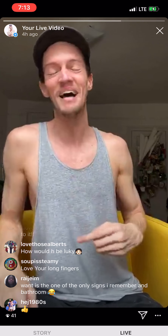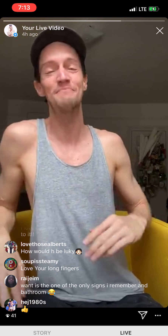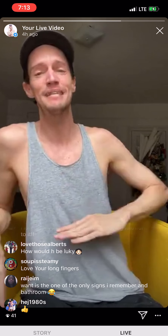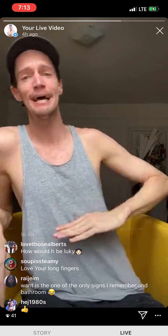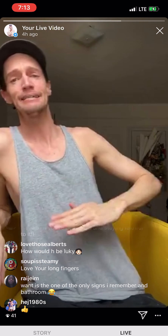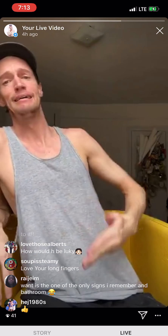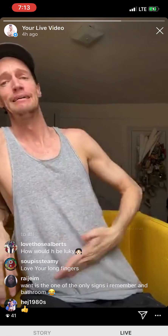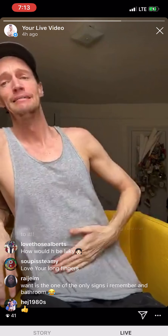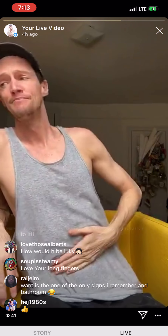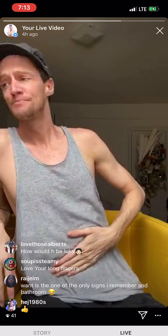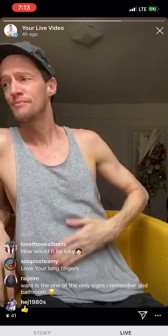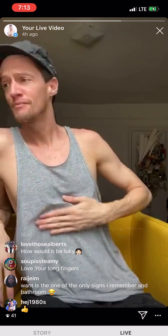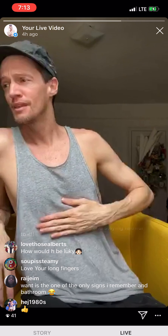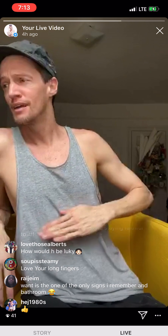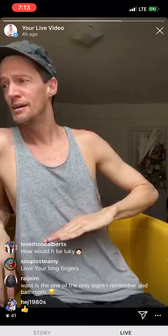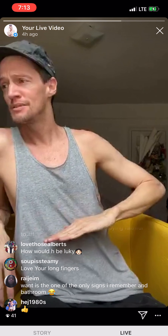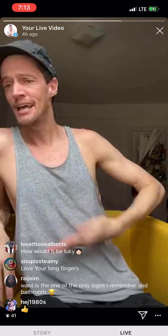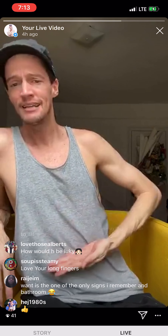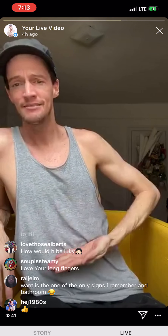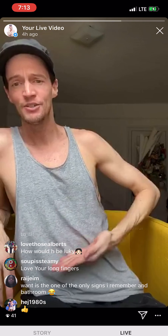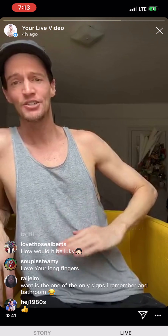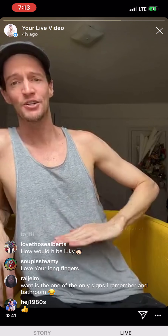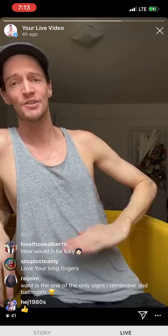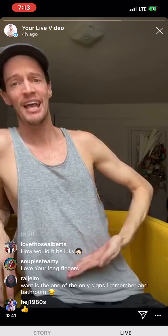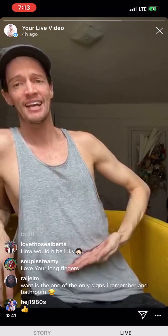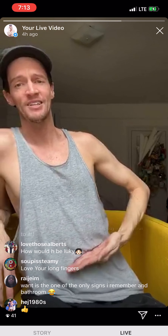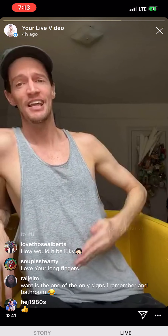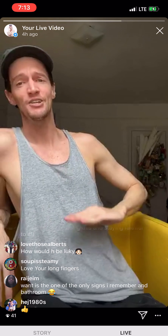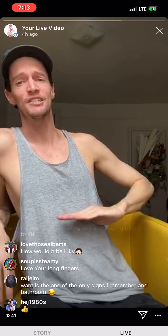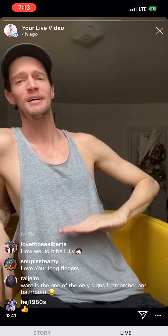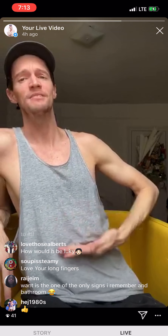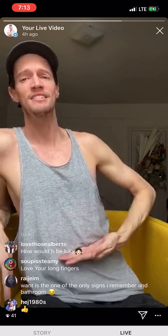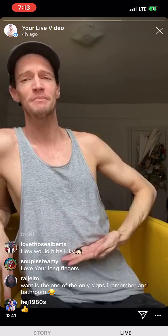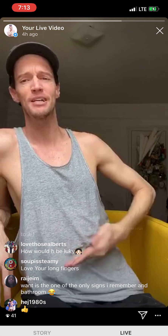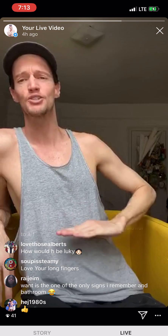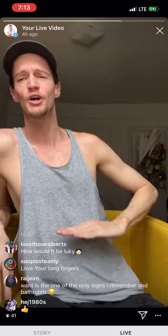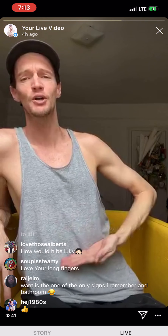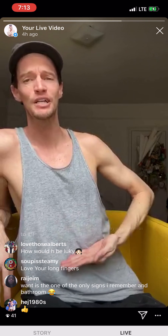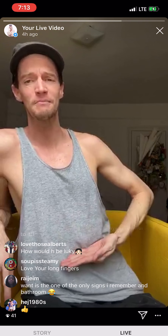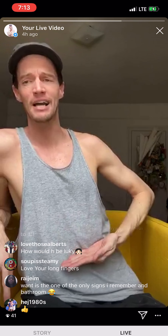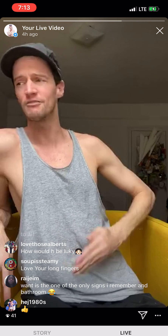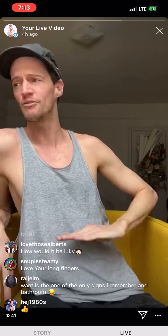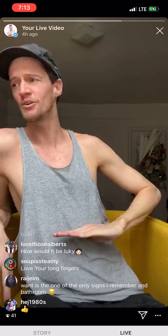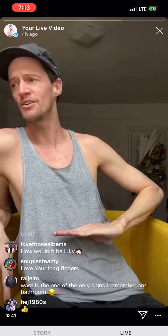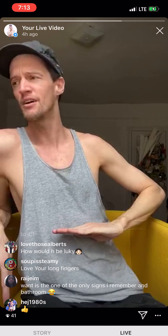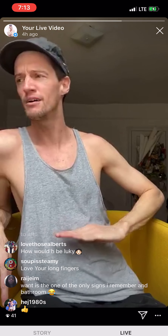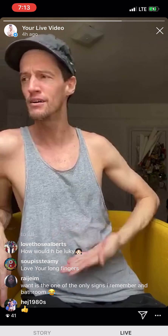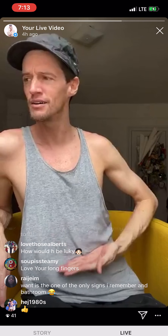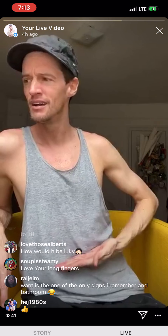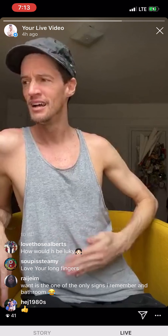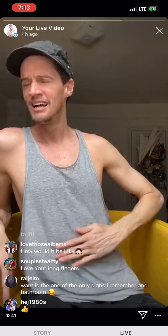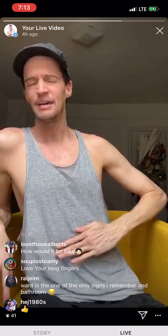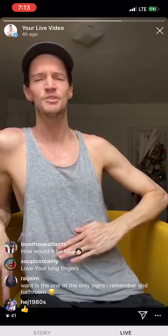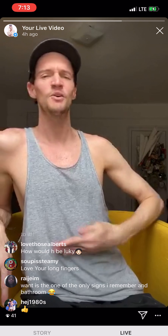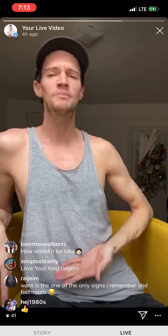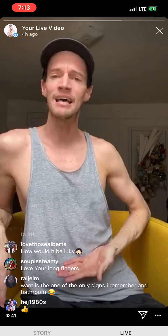Upset. Upset. You just turn the hand. Like your stomach is turning back and forth. Oh, I'm so upset.